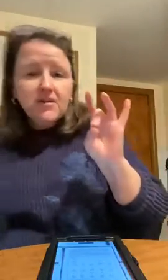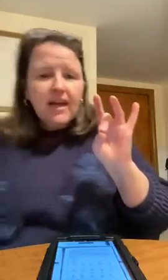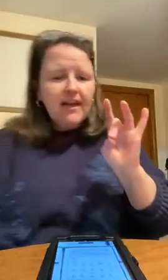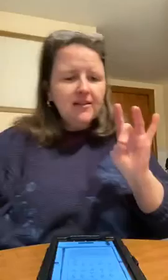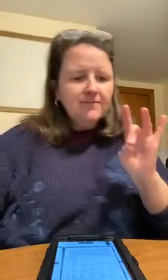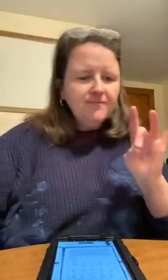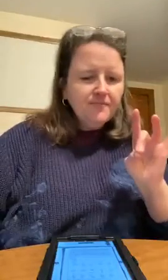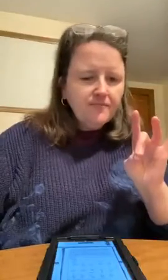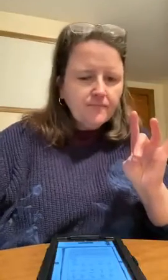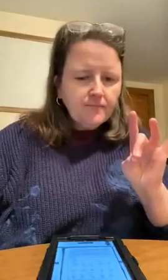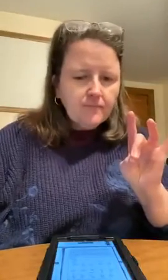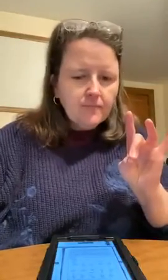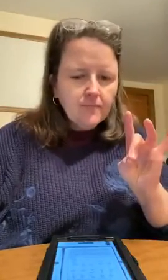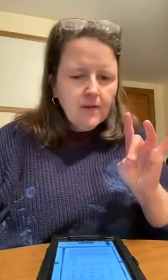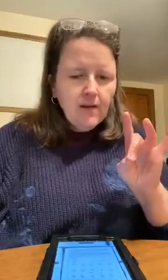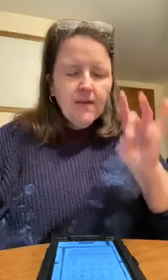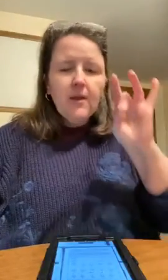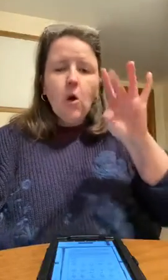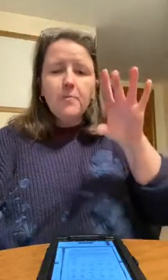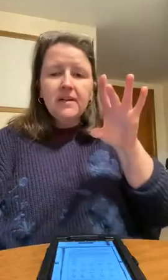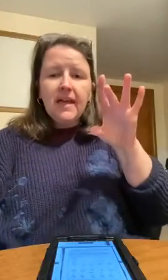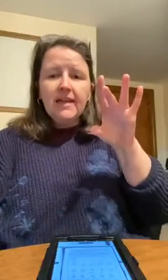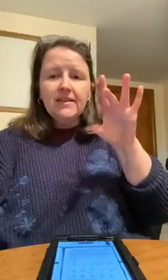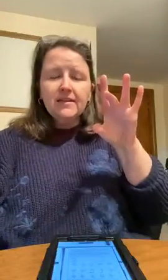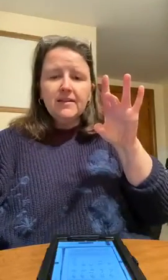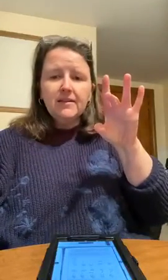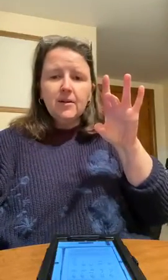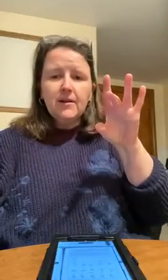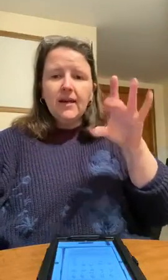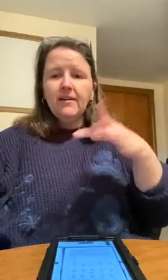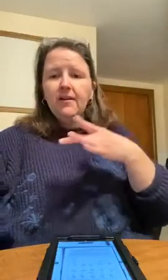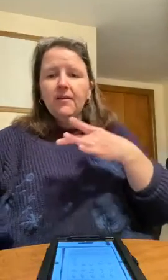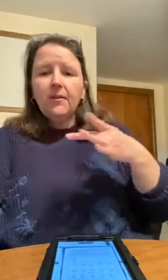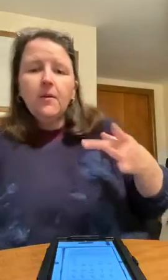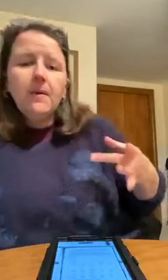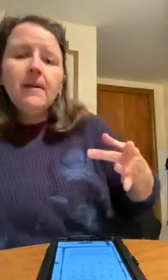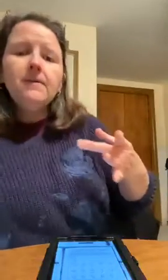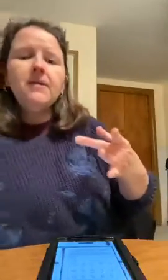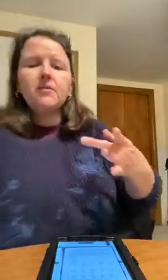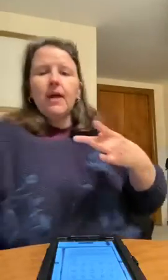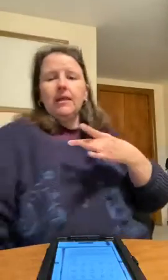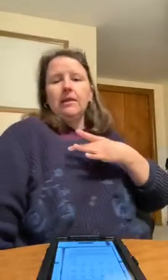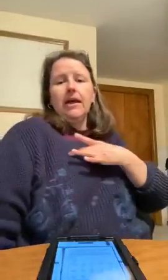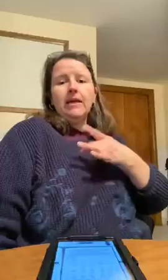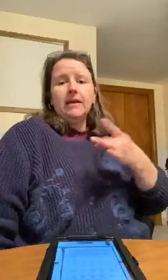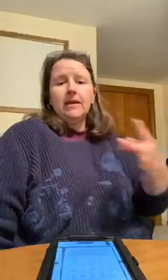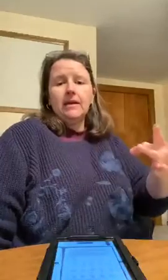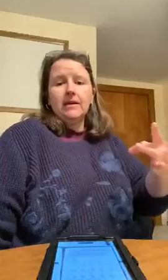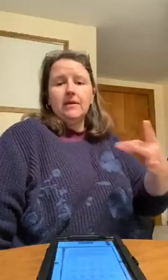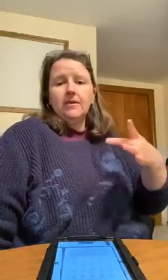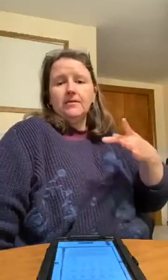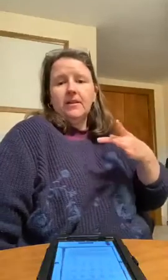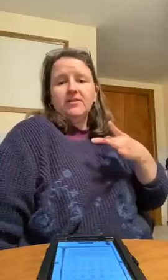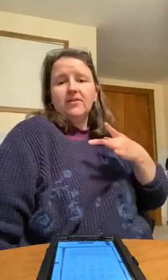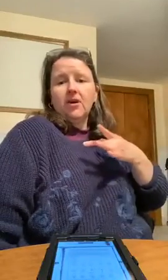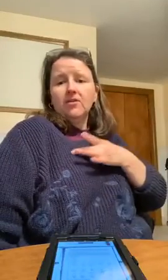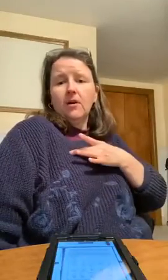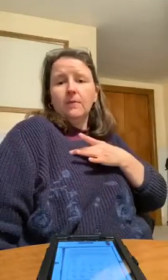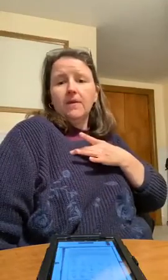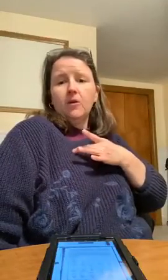8. The open 8. Okay, so think of it this way, so it starts off with an open